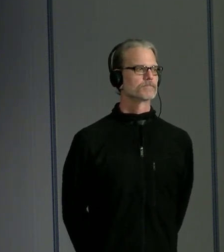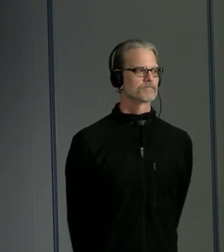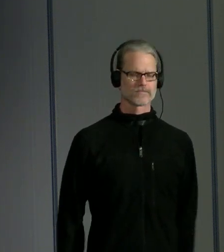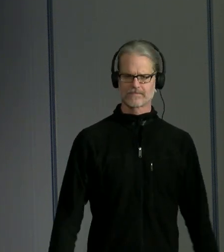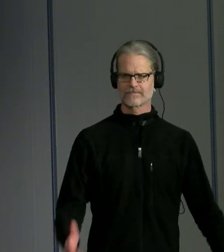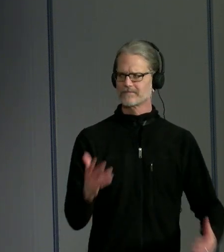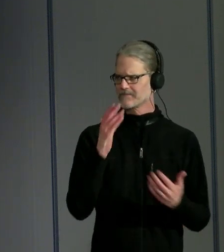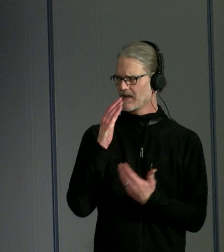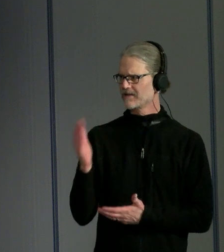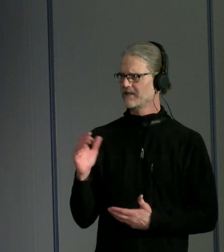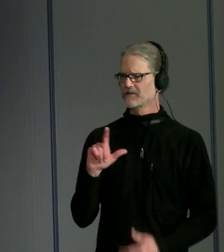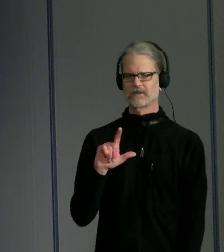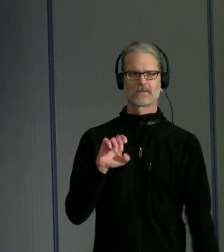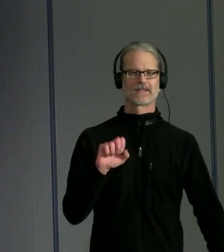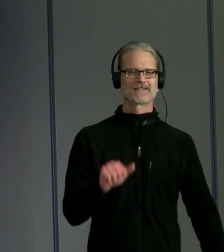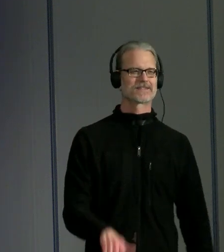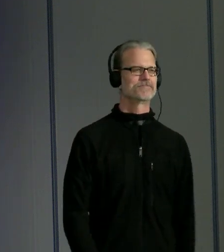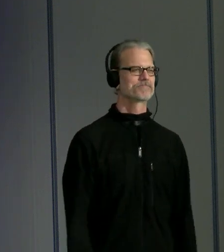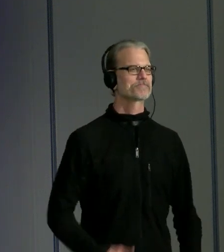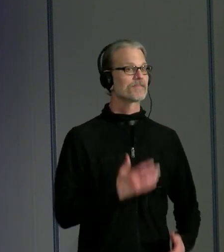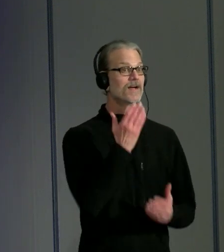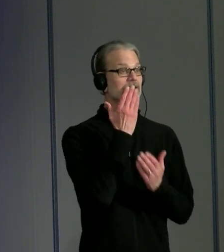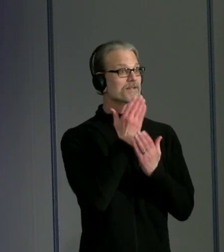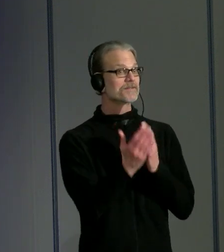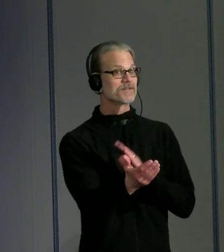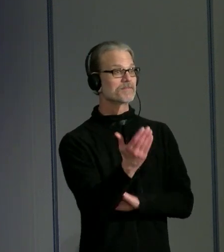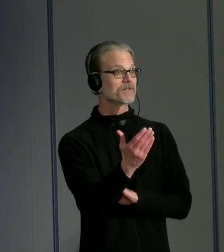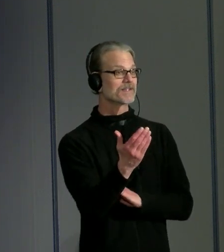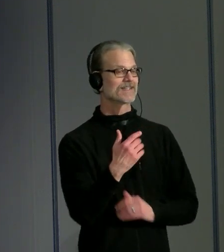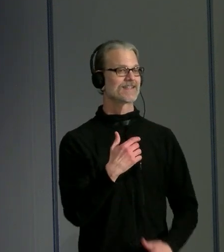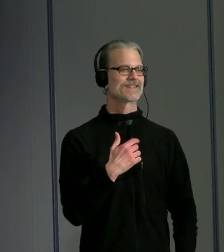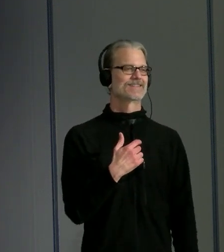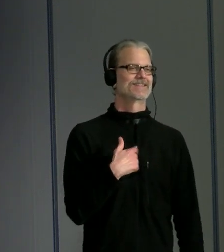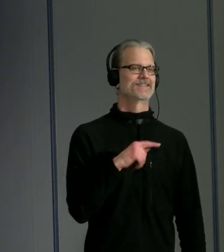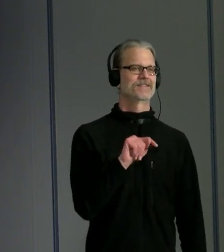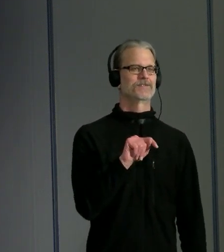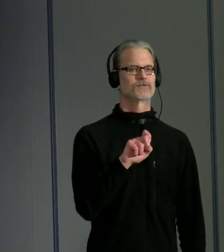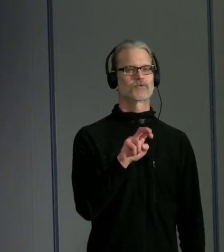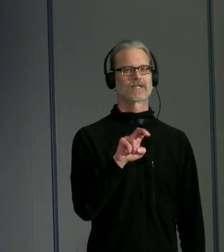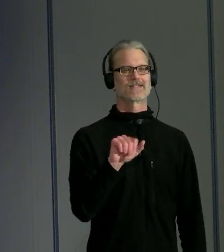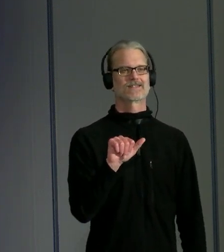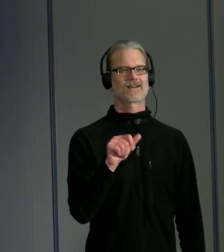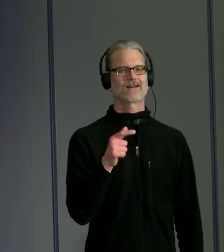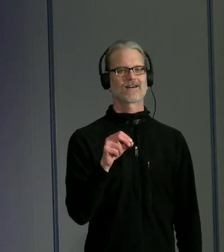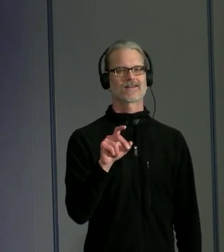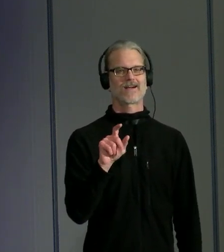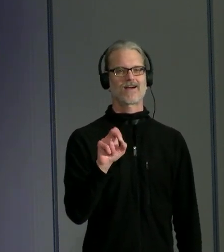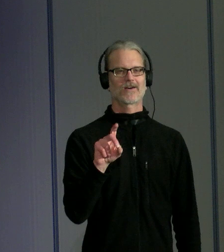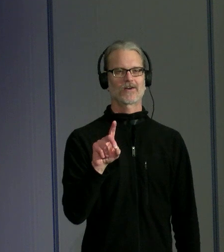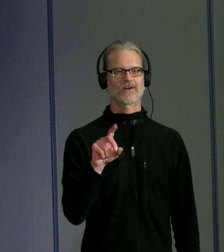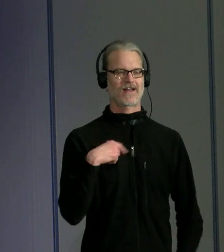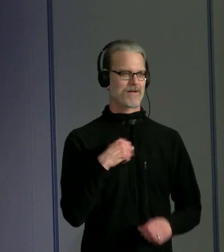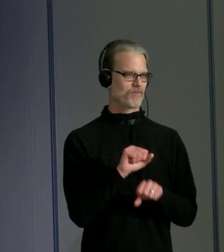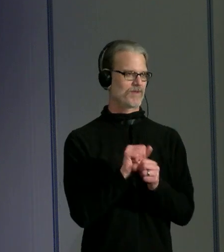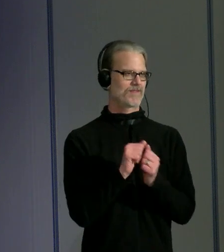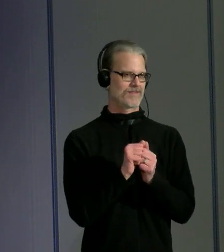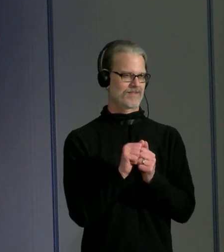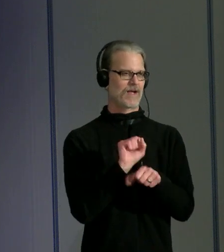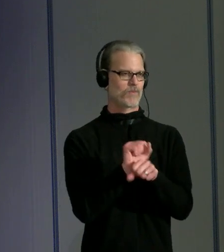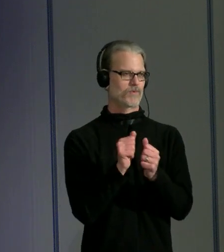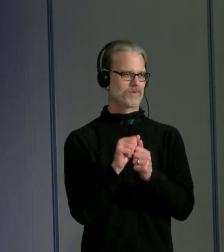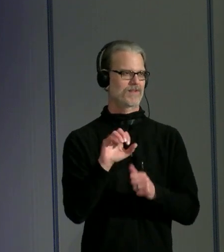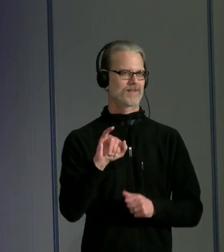Thank you, Lisa. Good morning, everyone. I'm Teresa Goddard. I'm also with the Job Accommodation